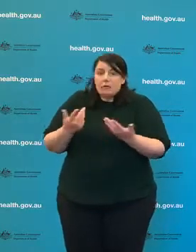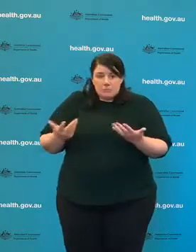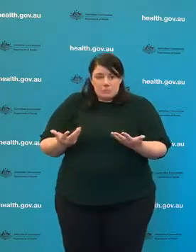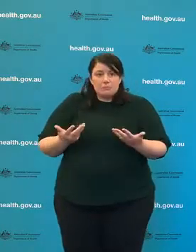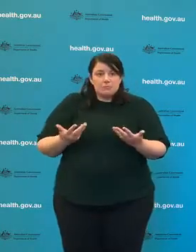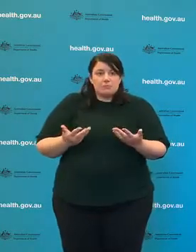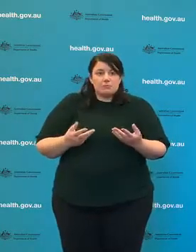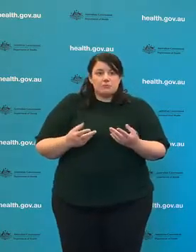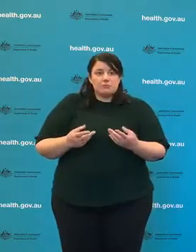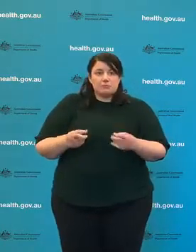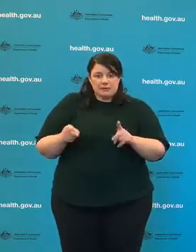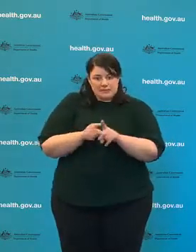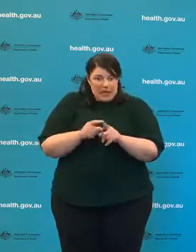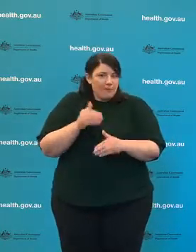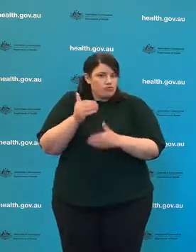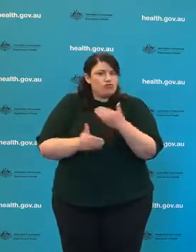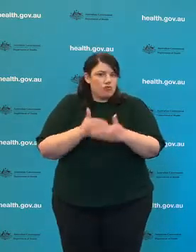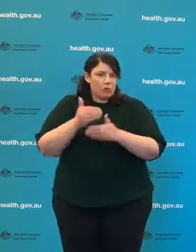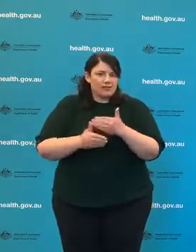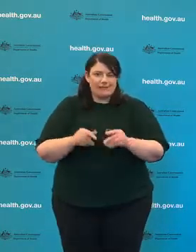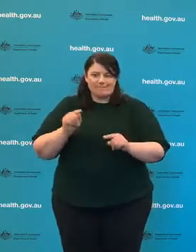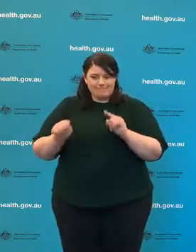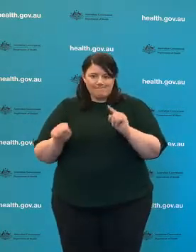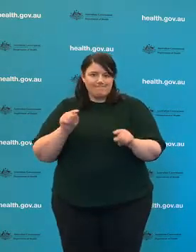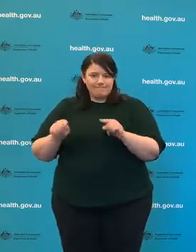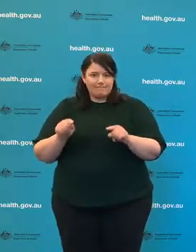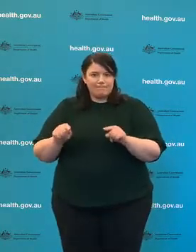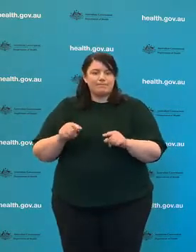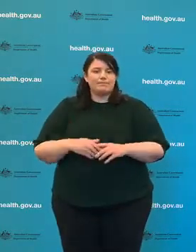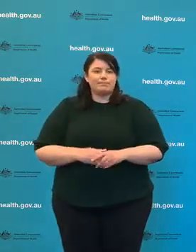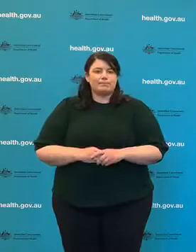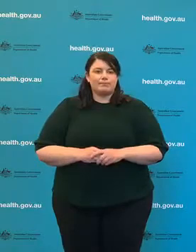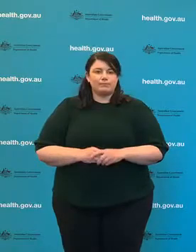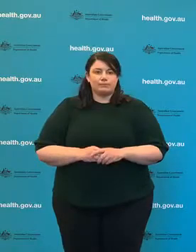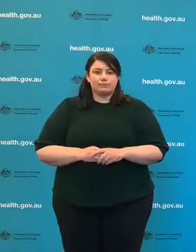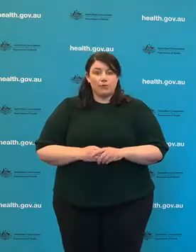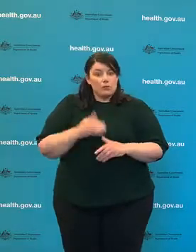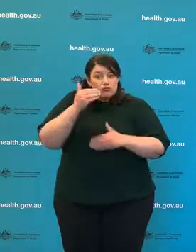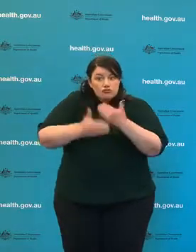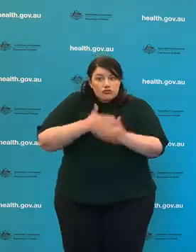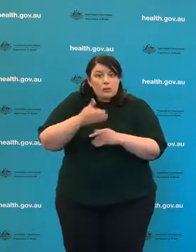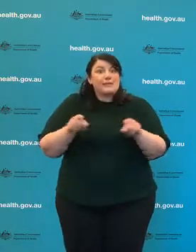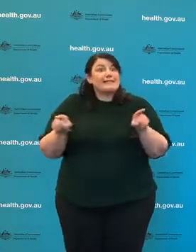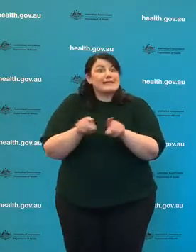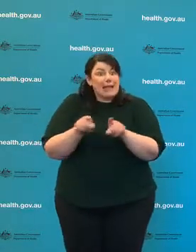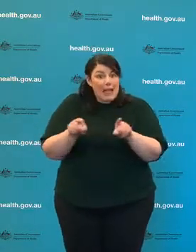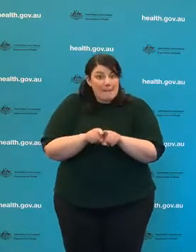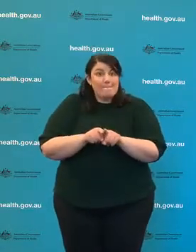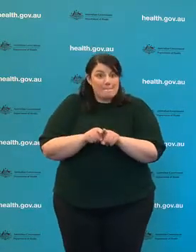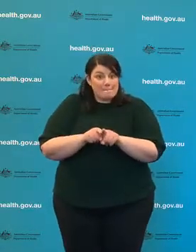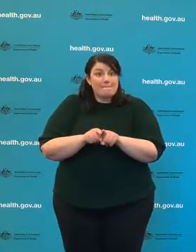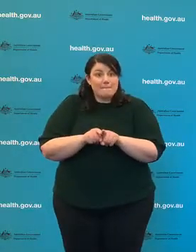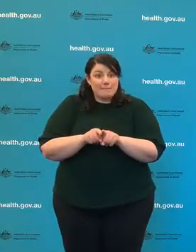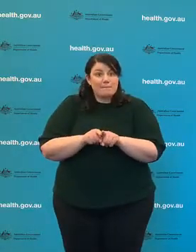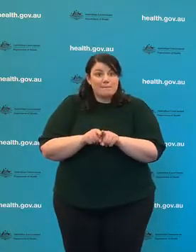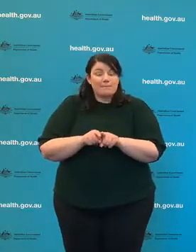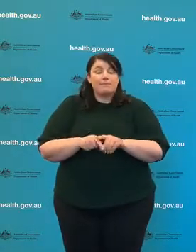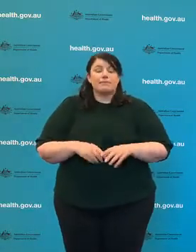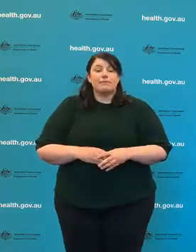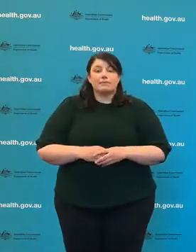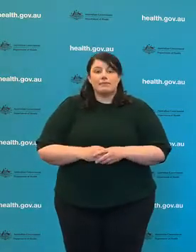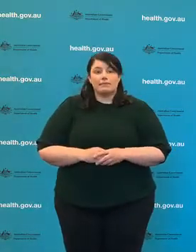and that's the basic public health outbreak response. So the method is always the same. Now,